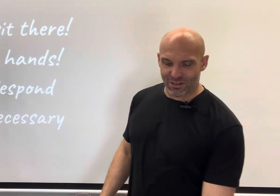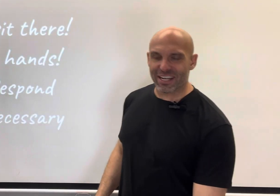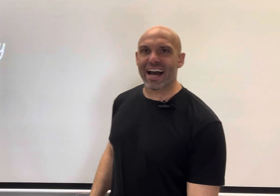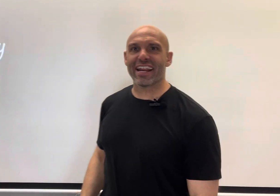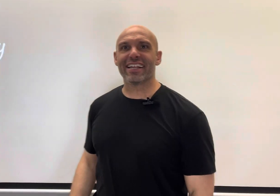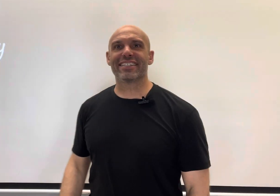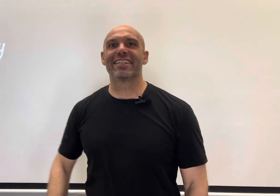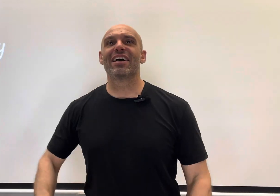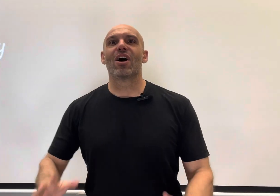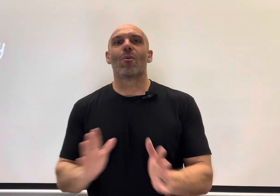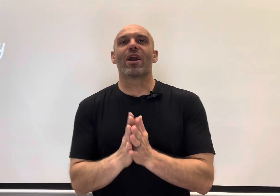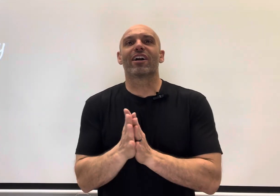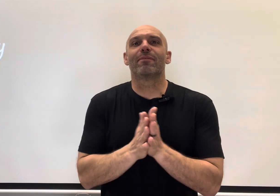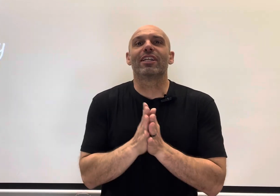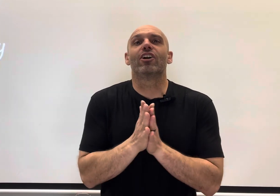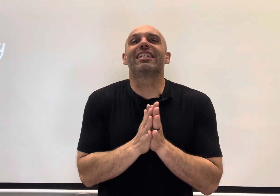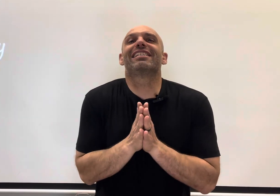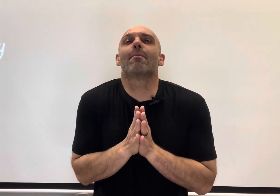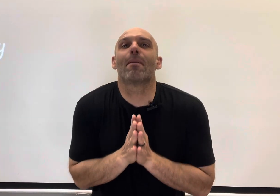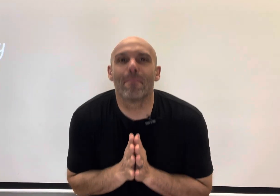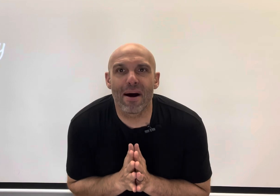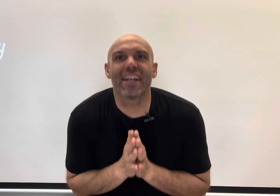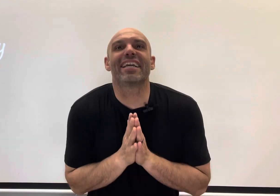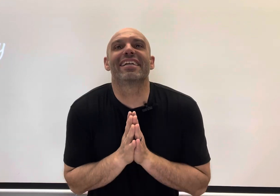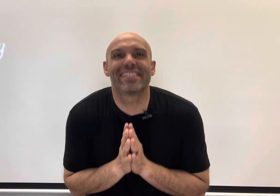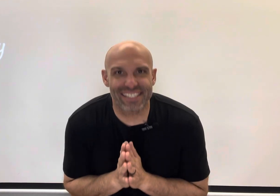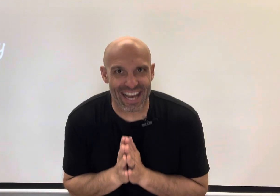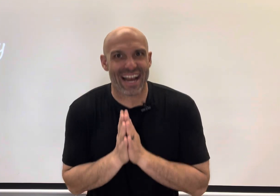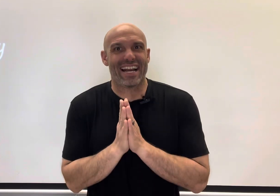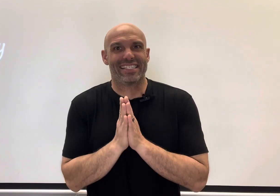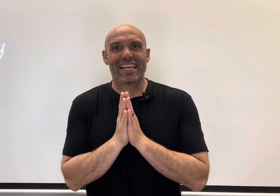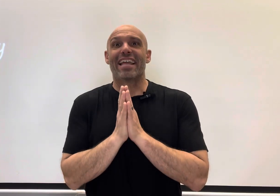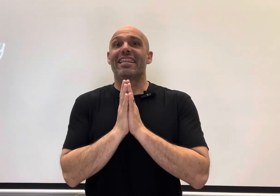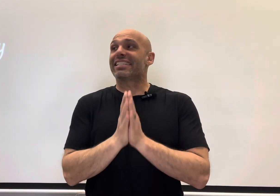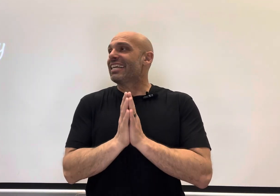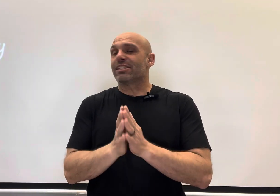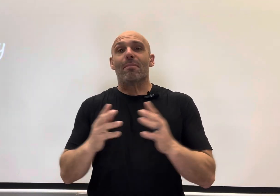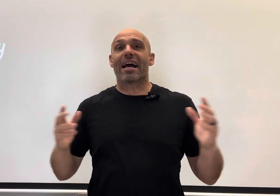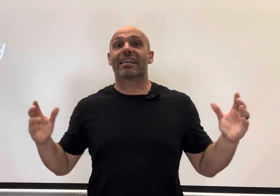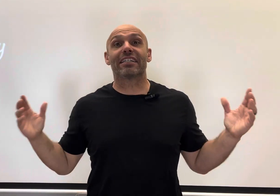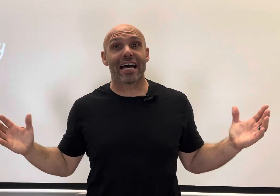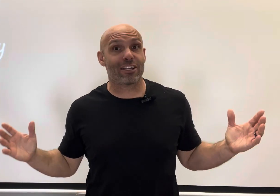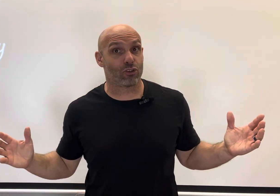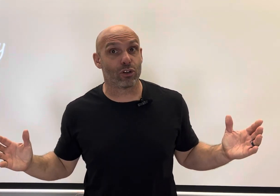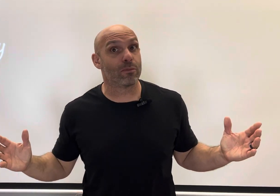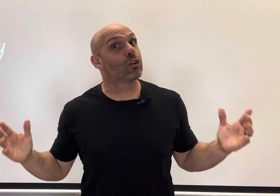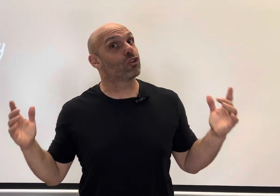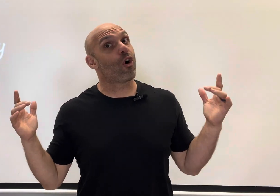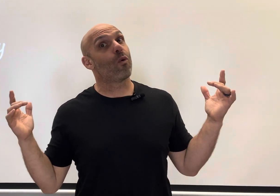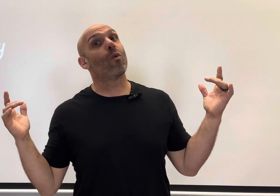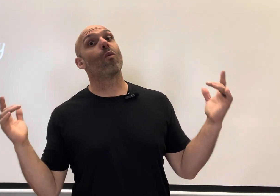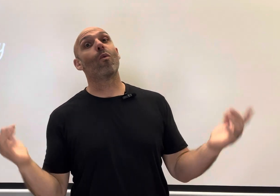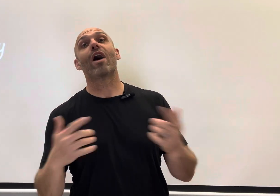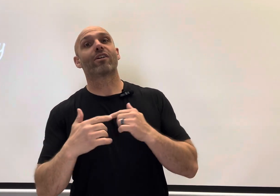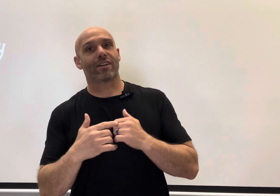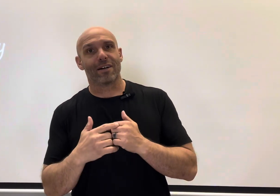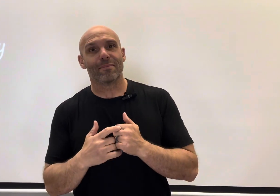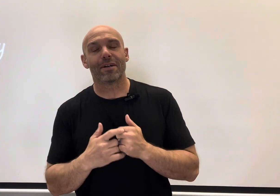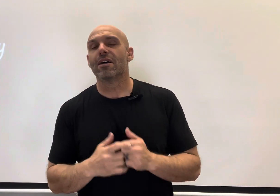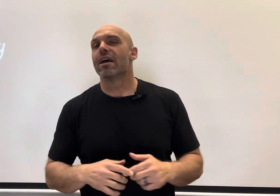got it. We are going to be learning some money signs, and this is my classroom, so welcome. And